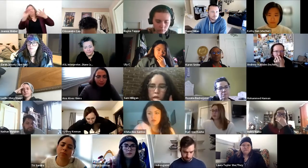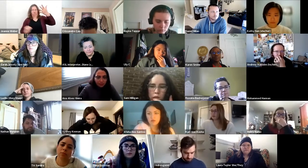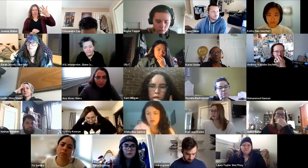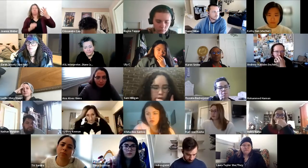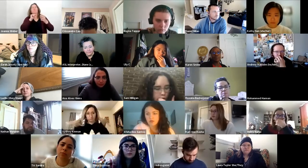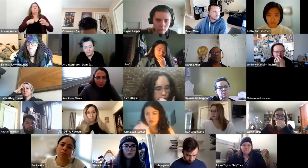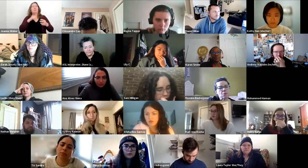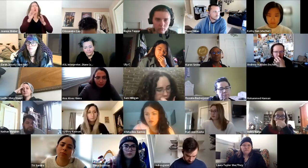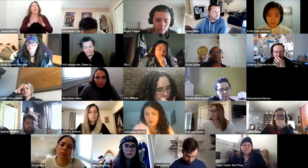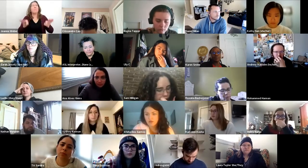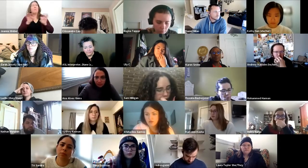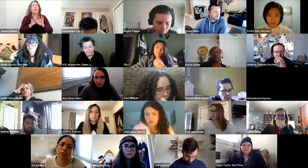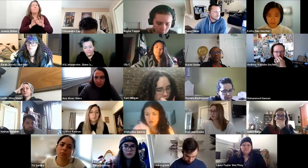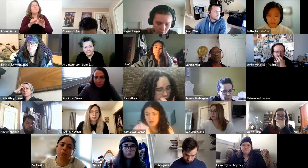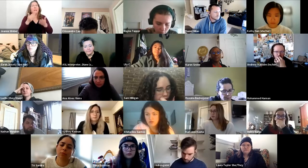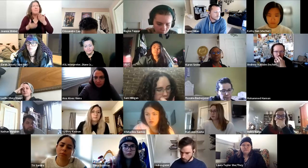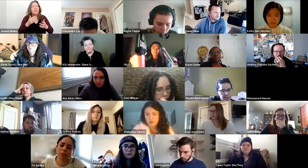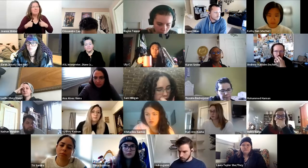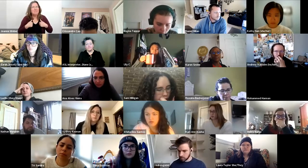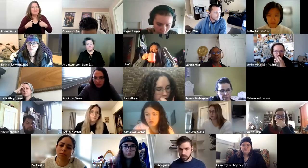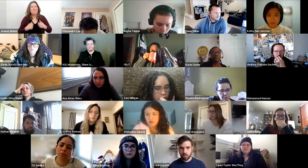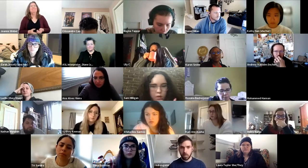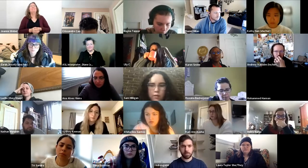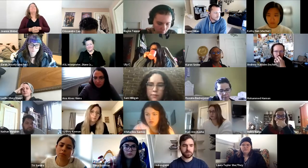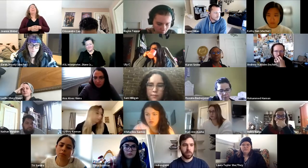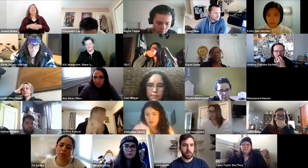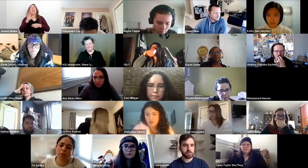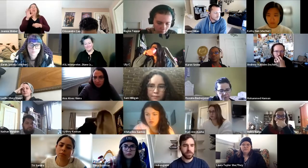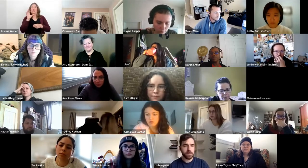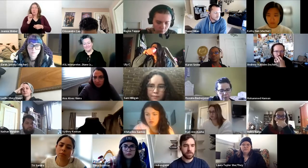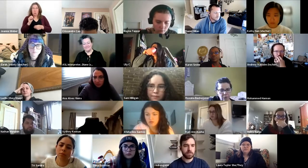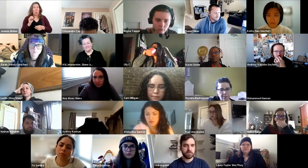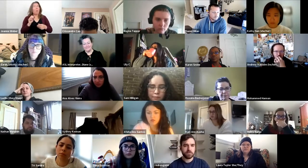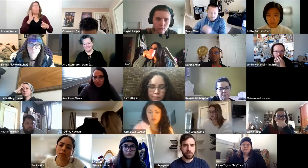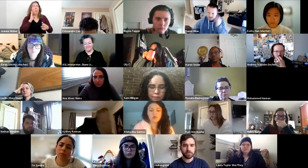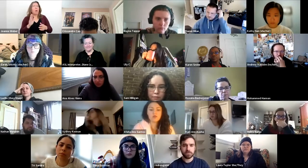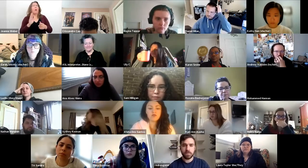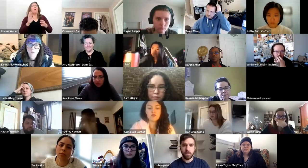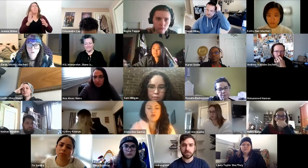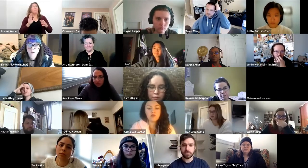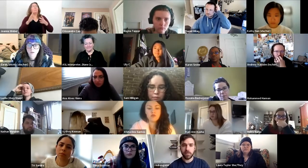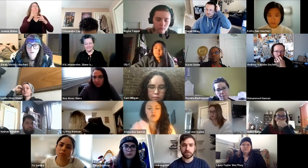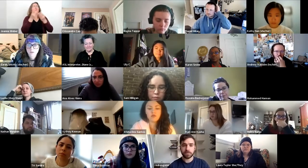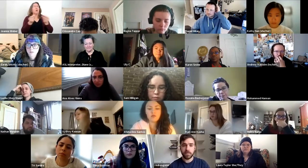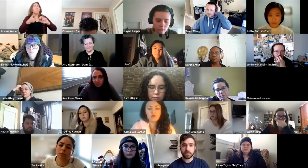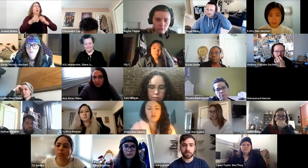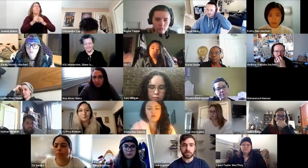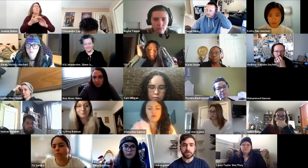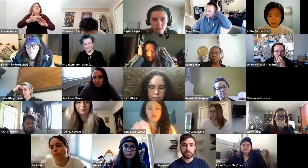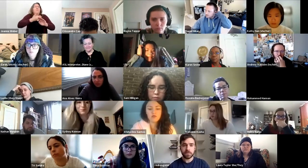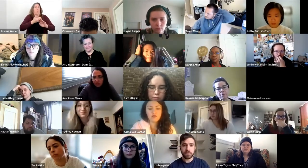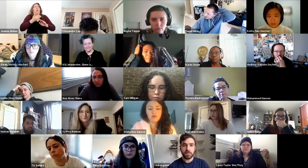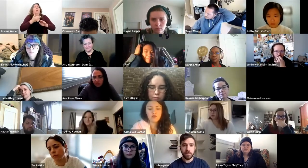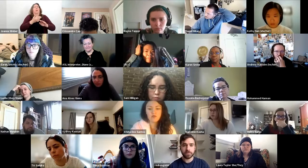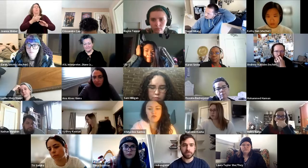only area that was having this problem. And they've had to prioritize their fires for